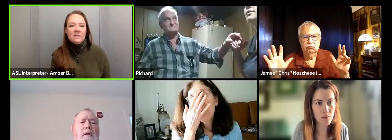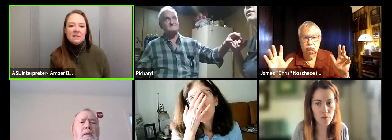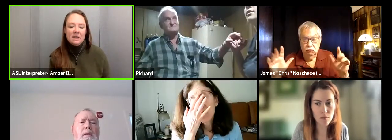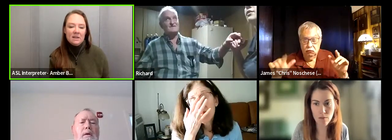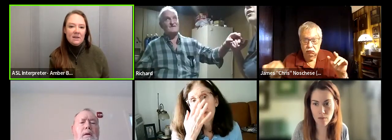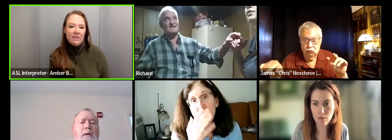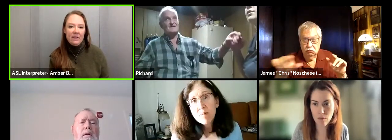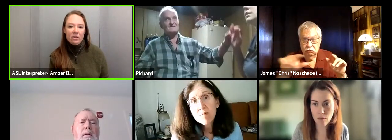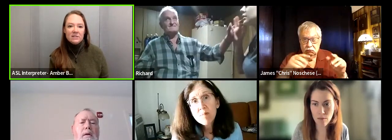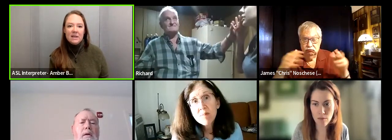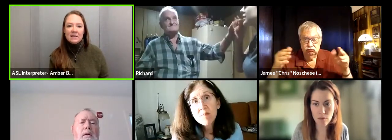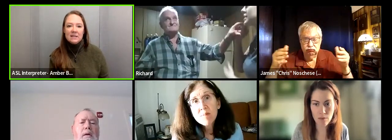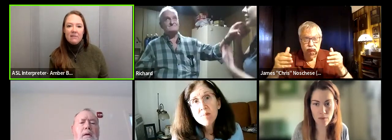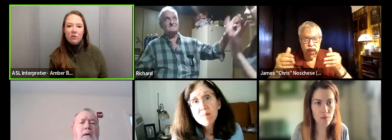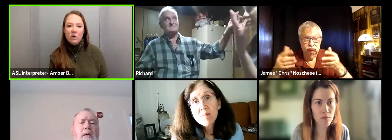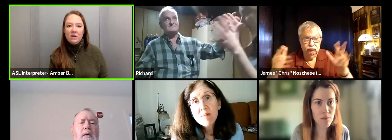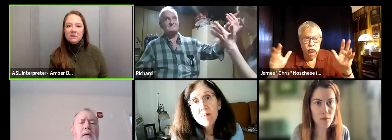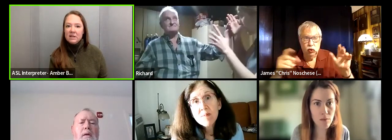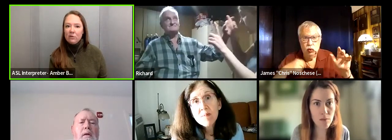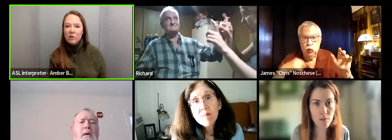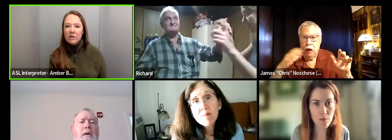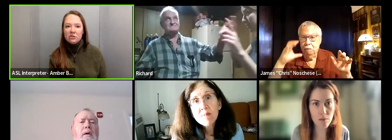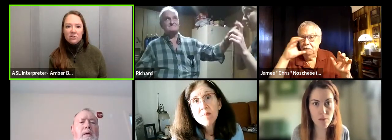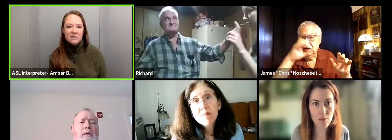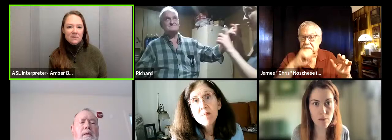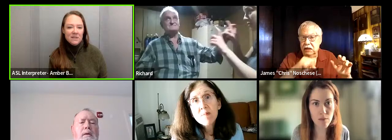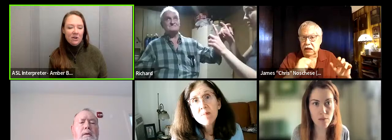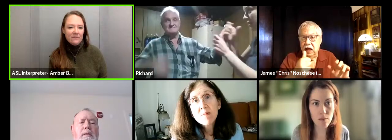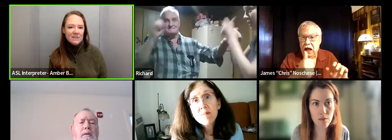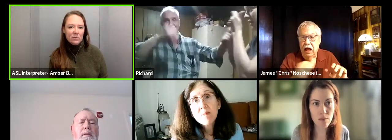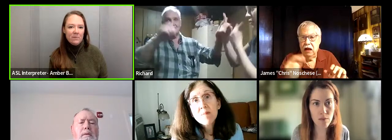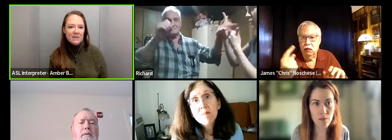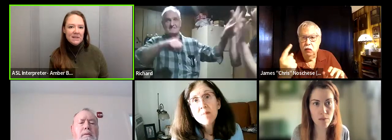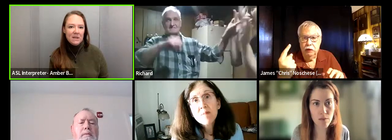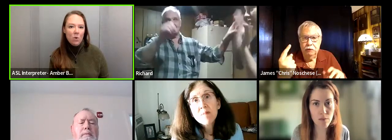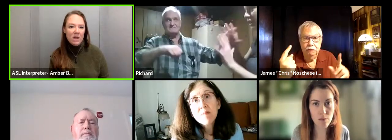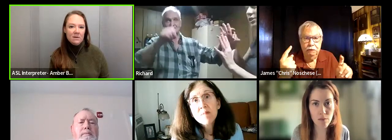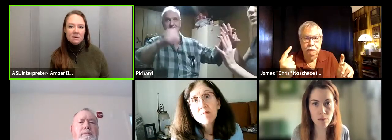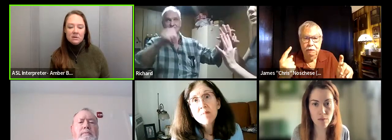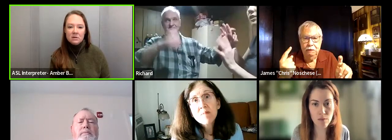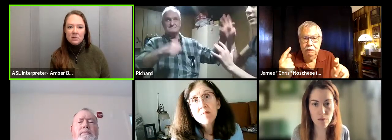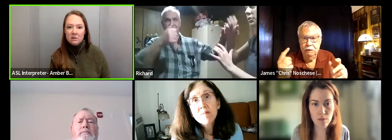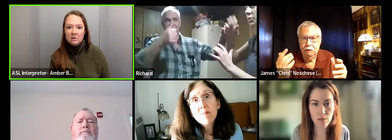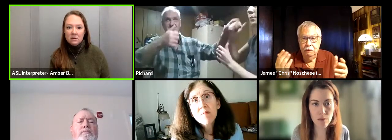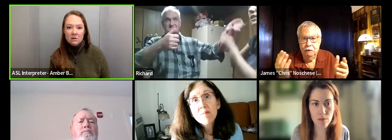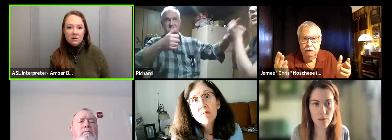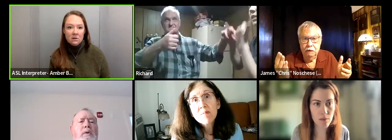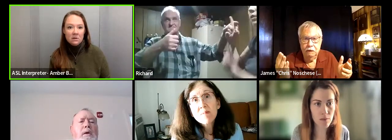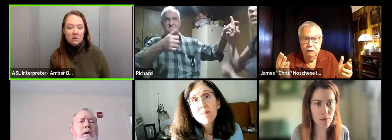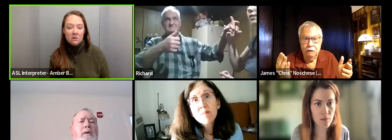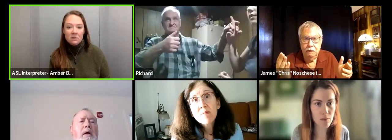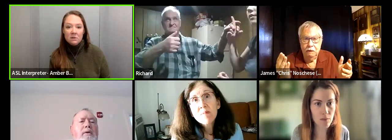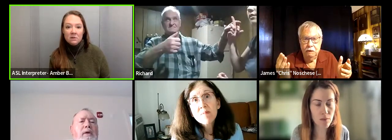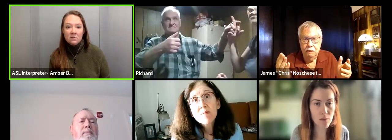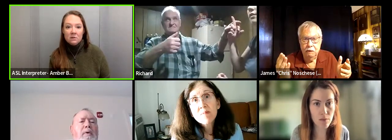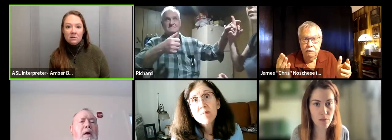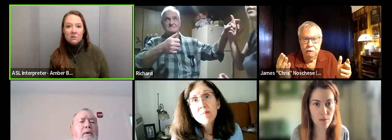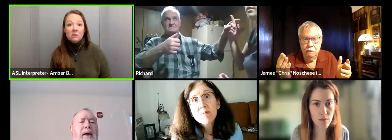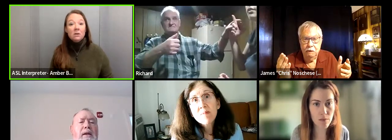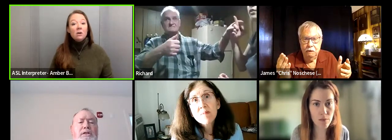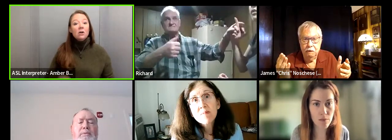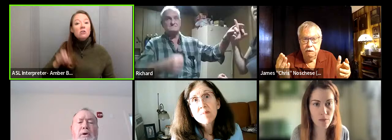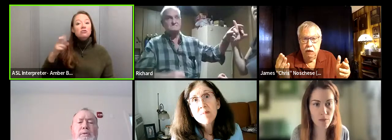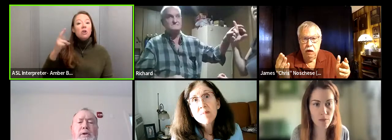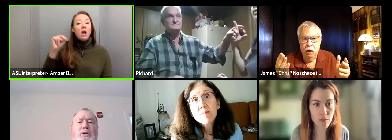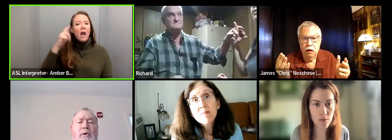This is Chris. That looks like it's everyone. Did everyone introduce themselves? Did we miss anyone? No, I think